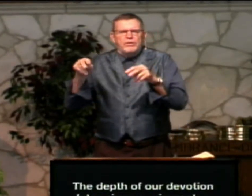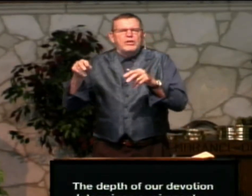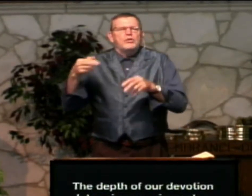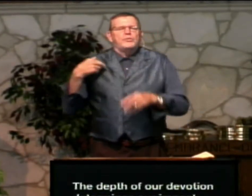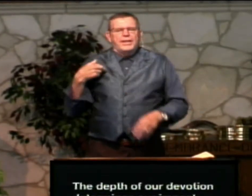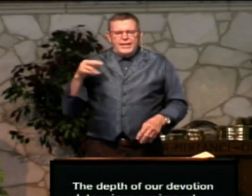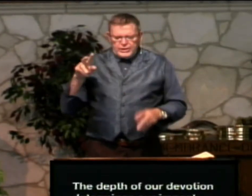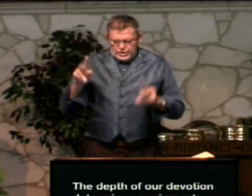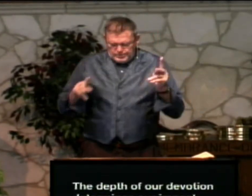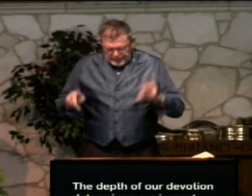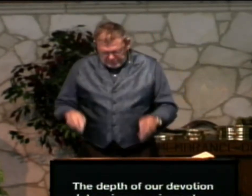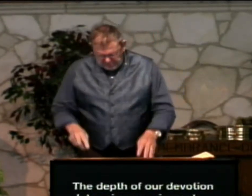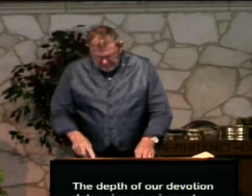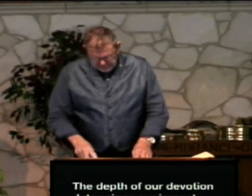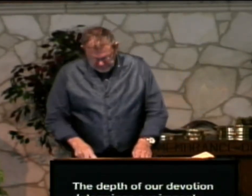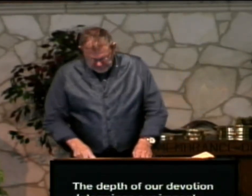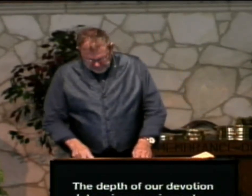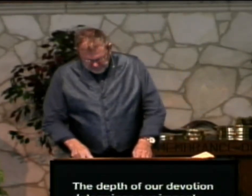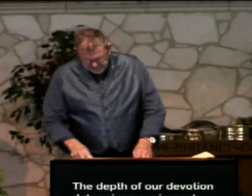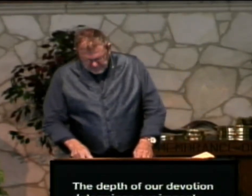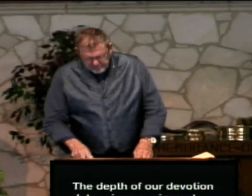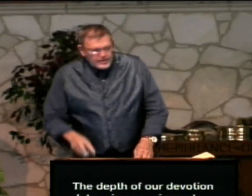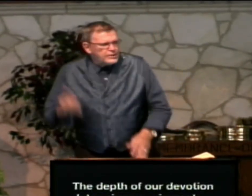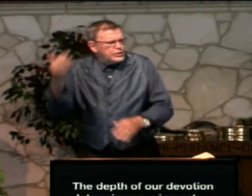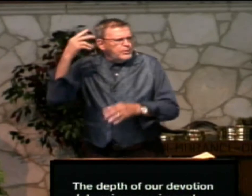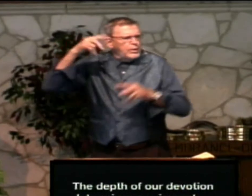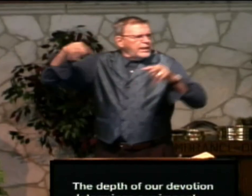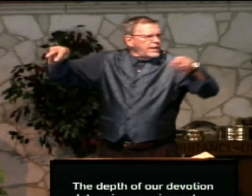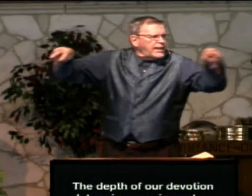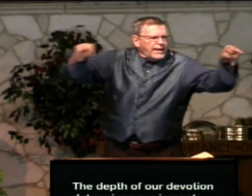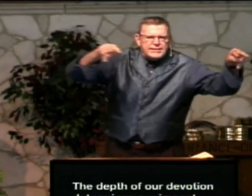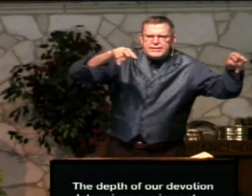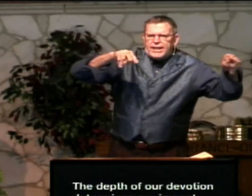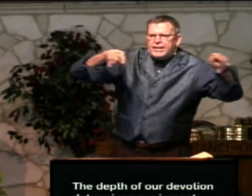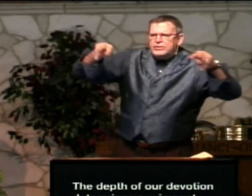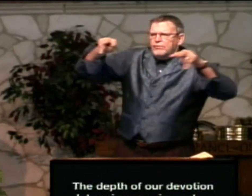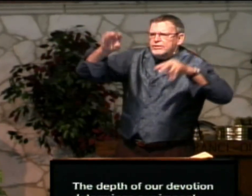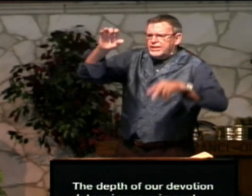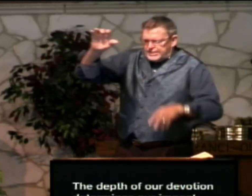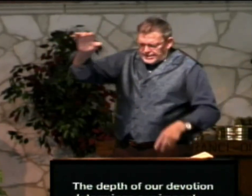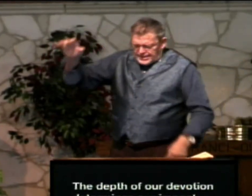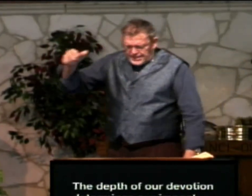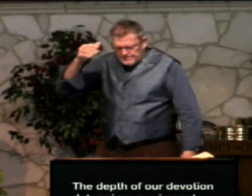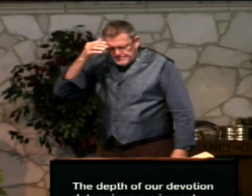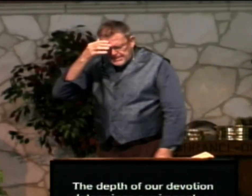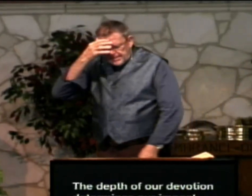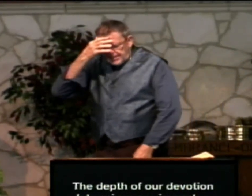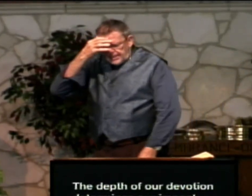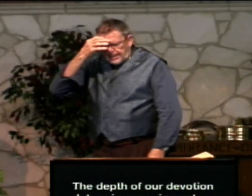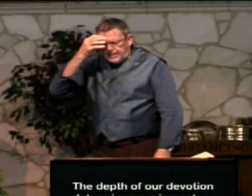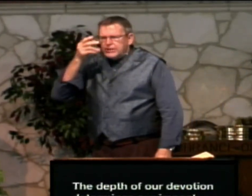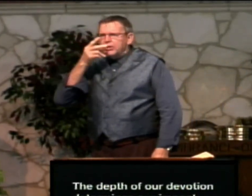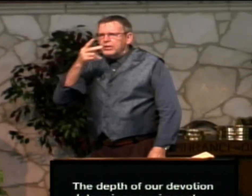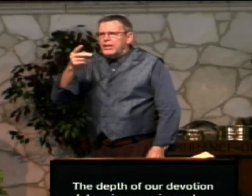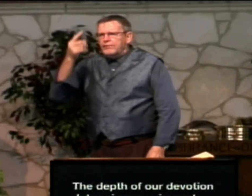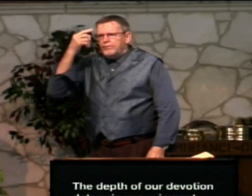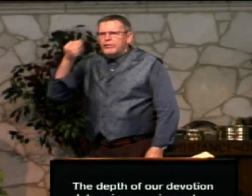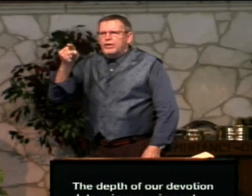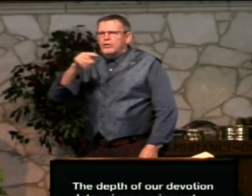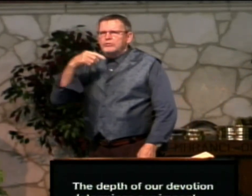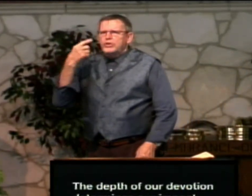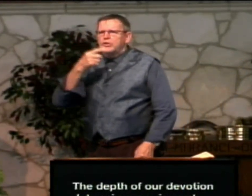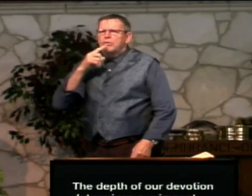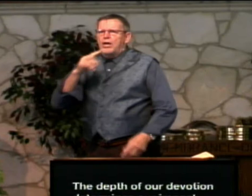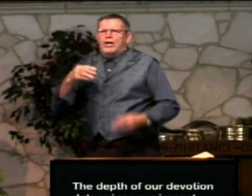God's not looking even for religious people. This morning He scans over CCC and He's looking